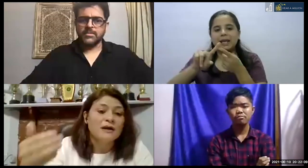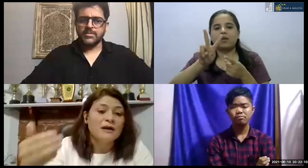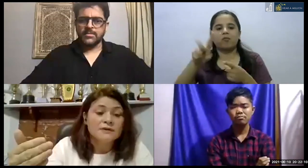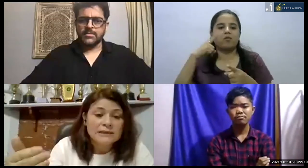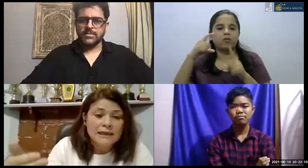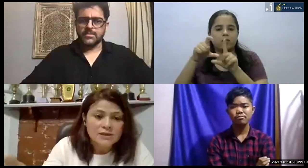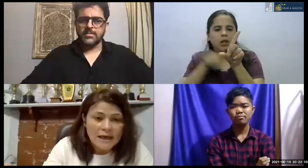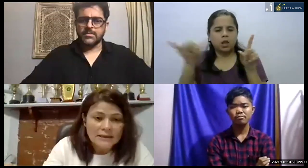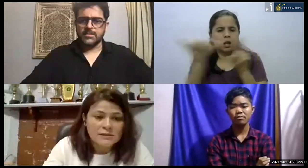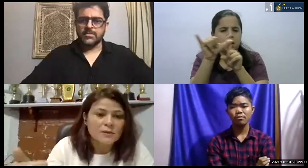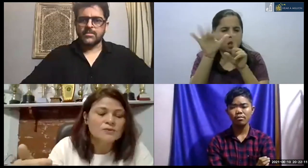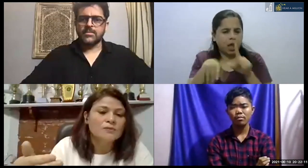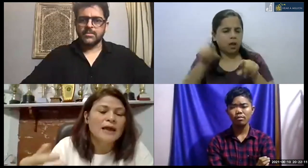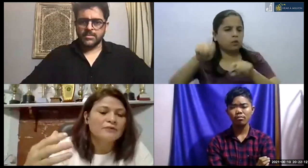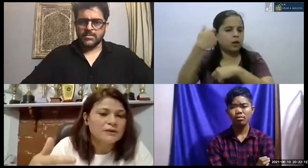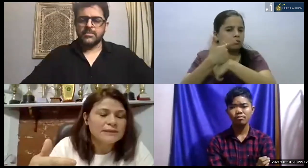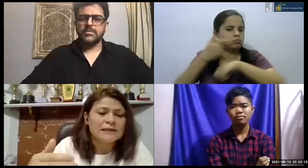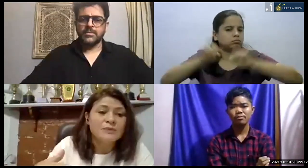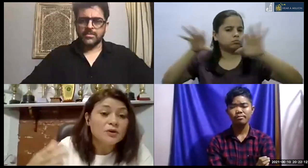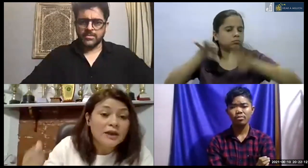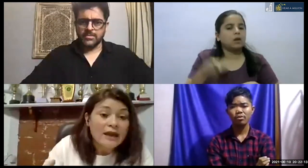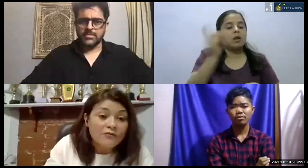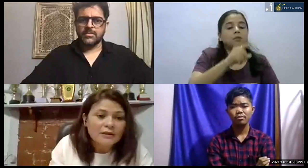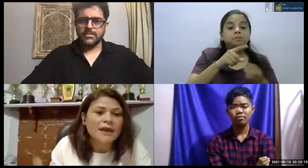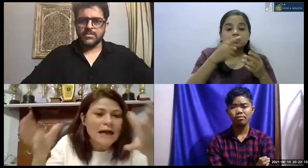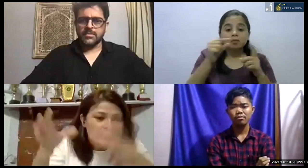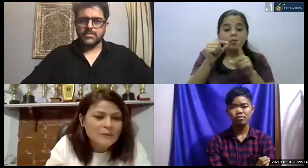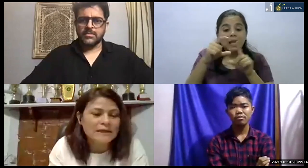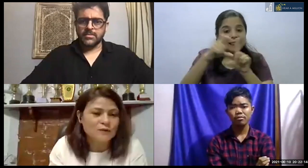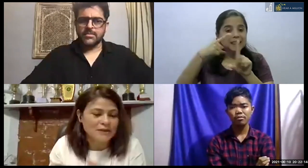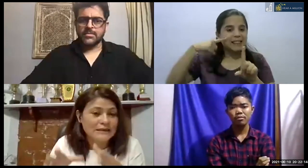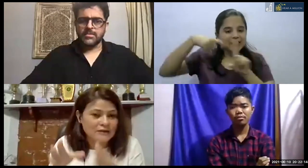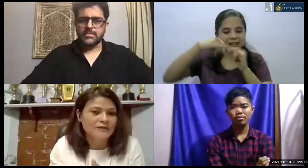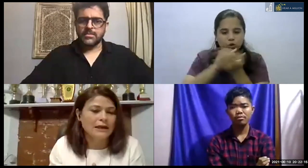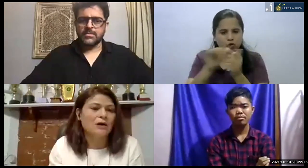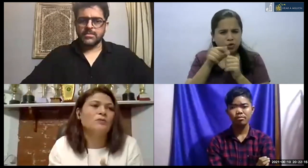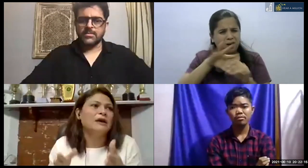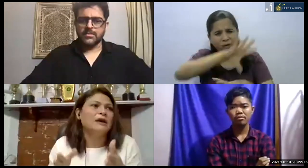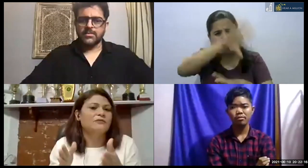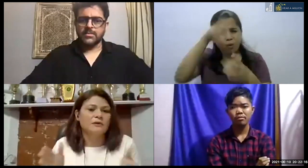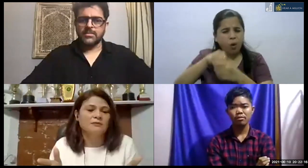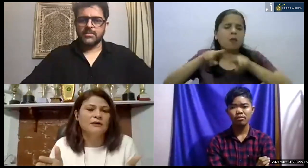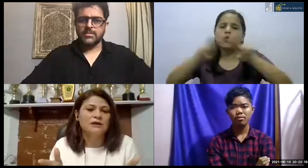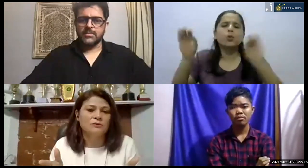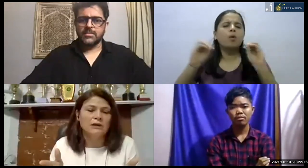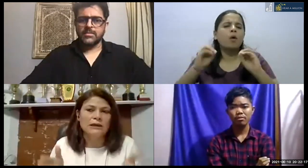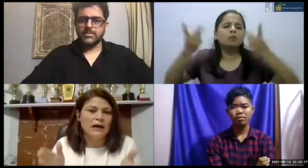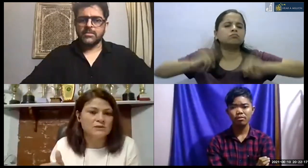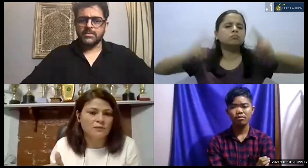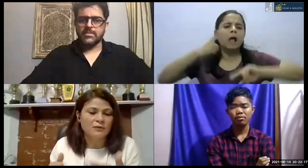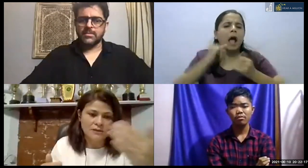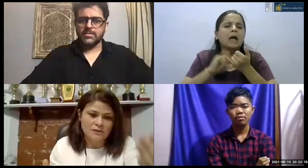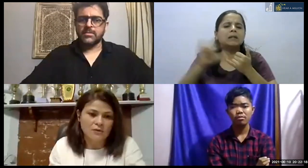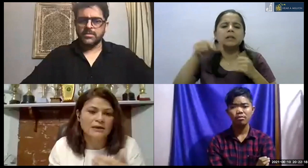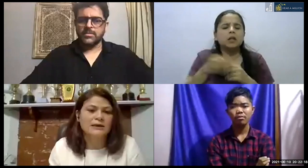the 12 DTH channels also, we have contents, but not everything has been included. Even now, we have finished only